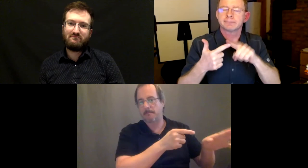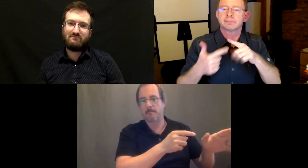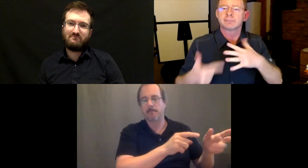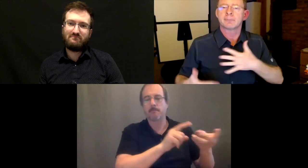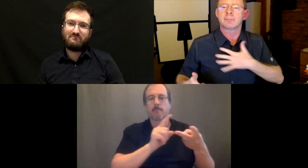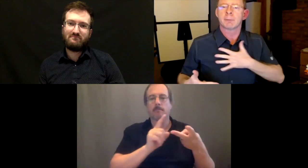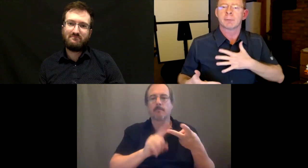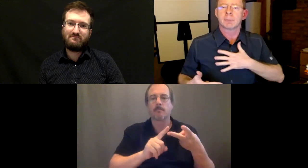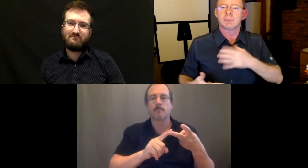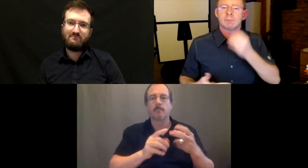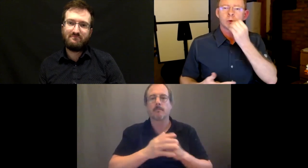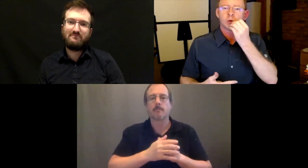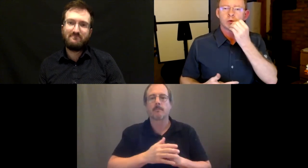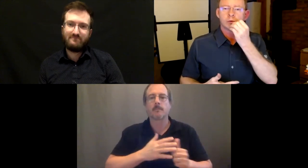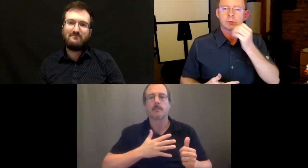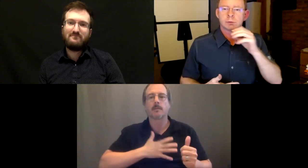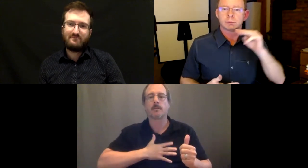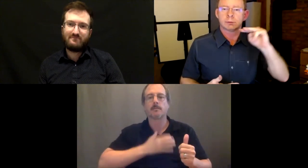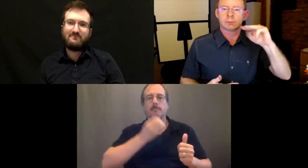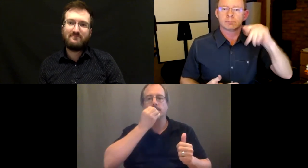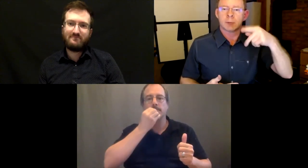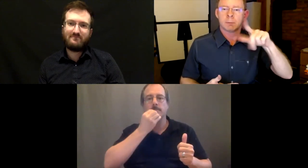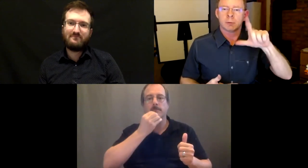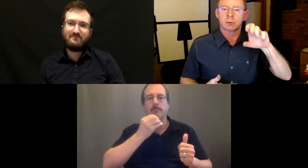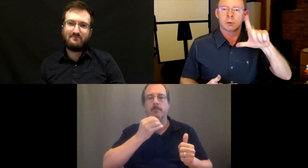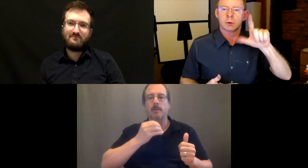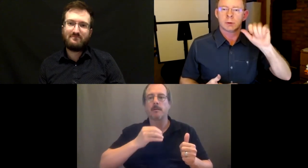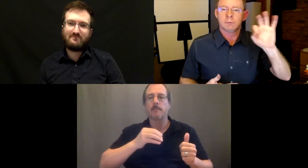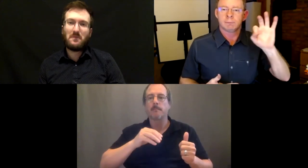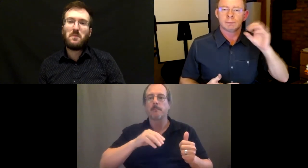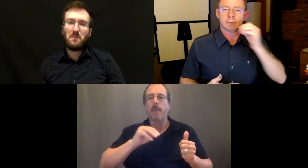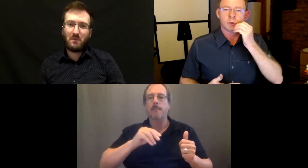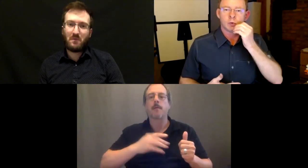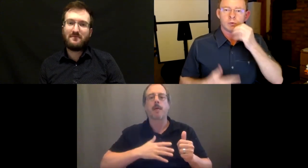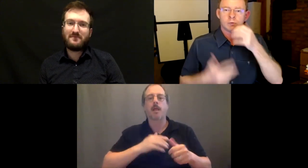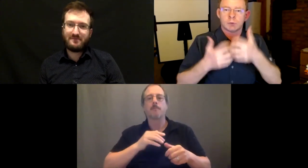from there. Another one is Maple Leaf Foods.